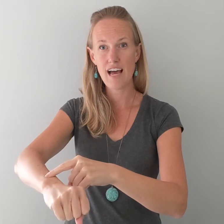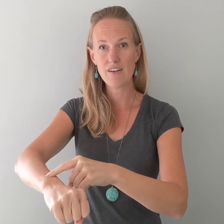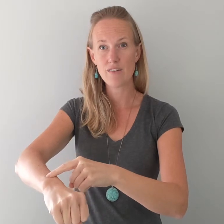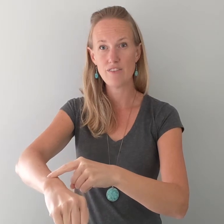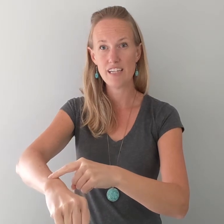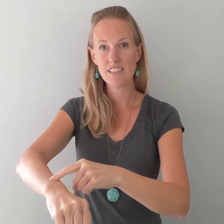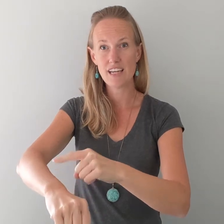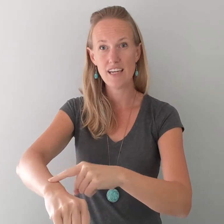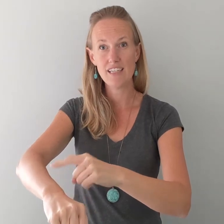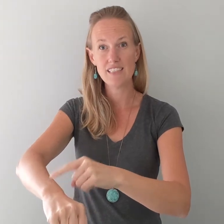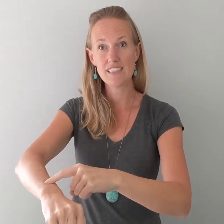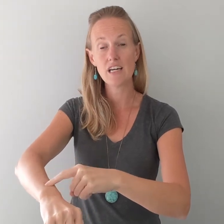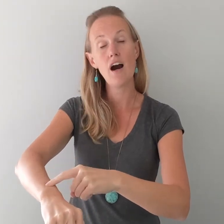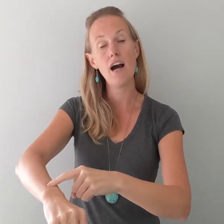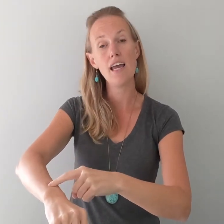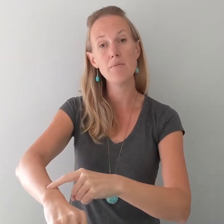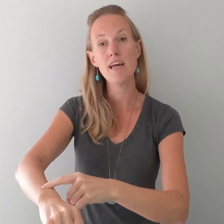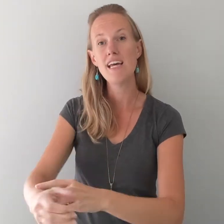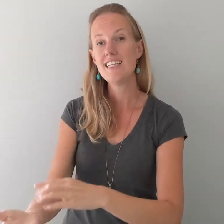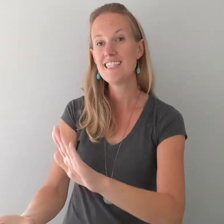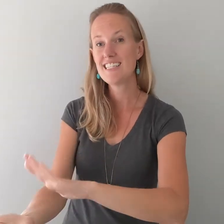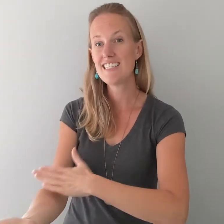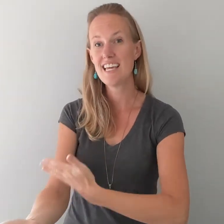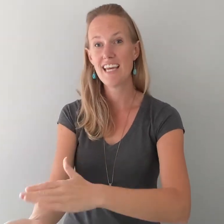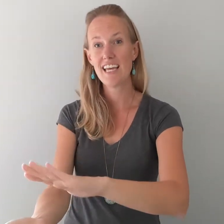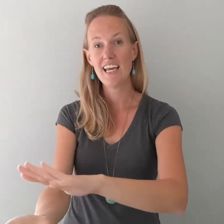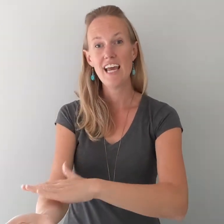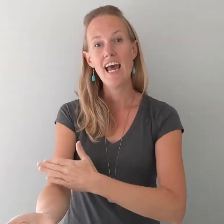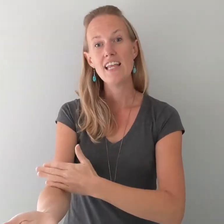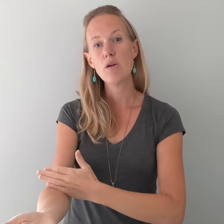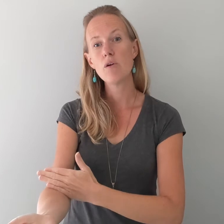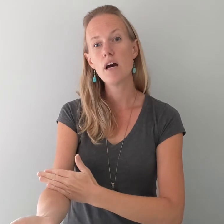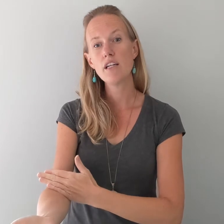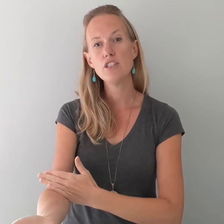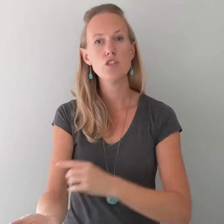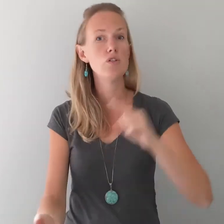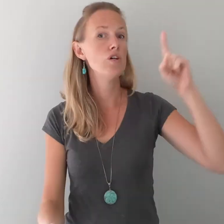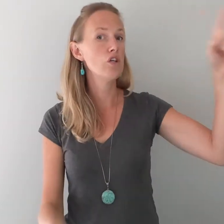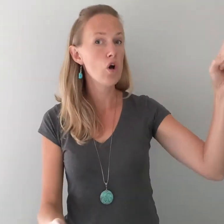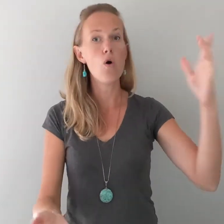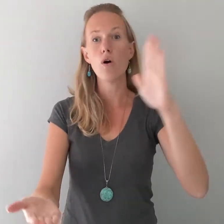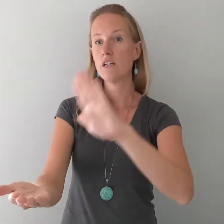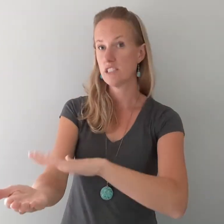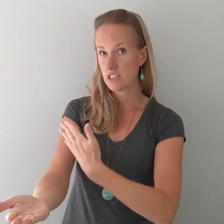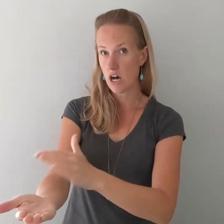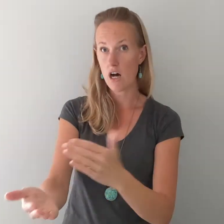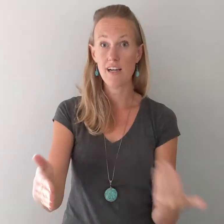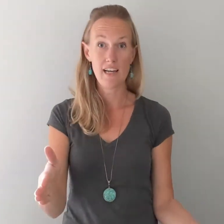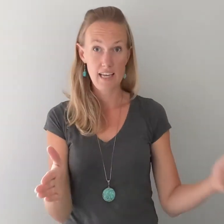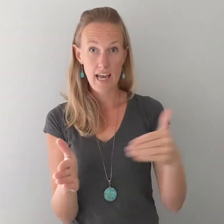or a fist, okay? It's time to sing. And then we're not gonna do your song